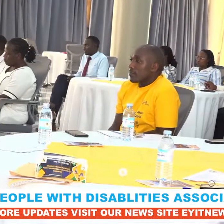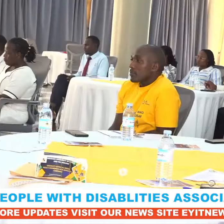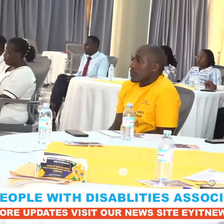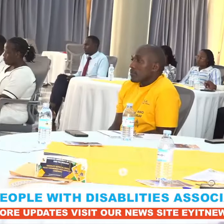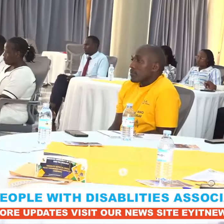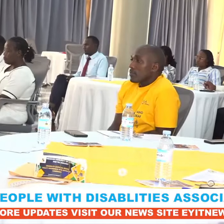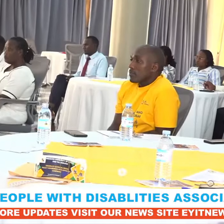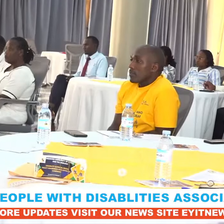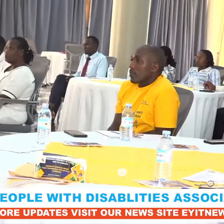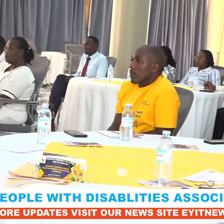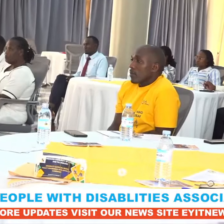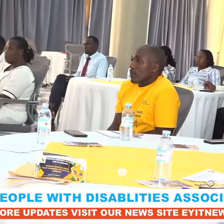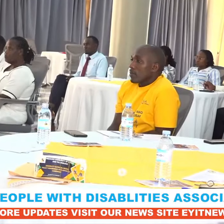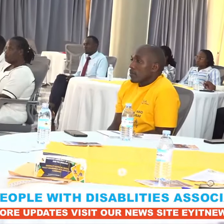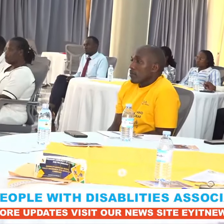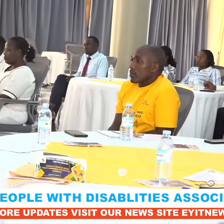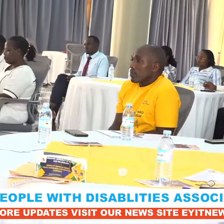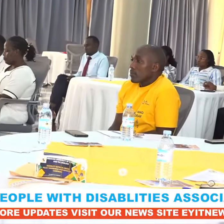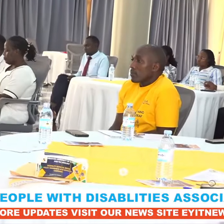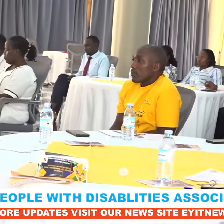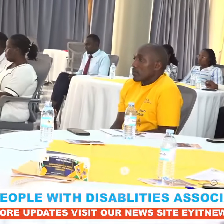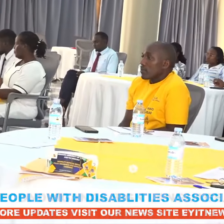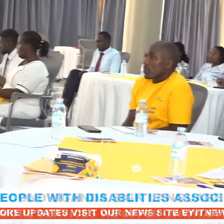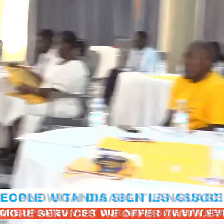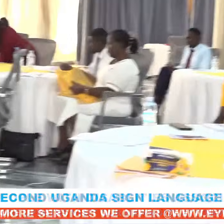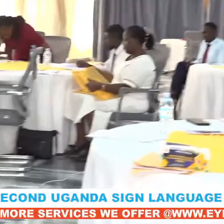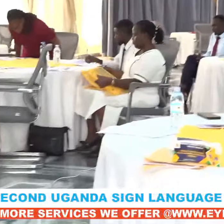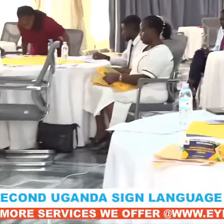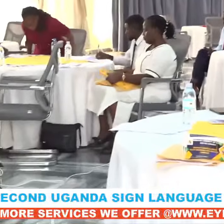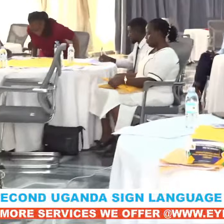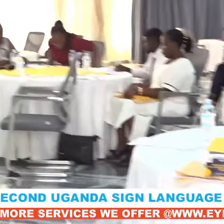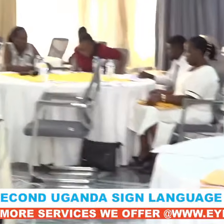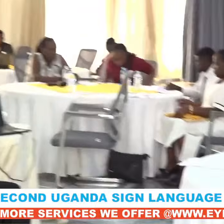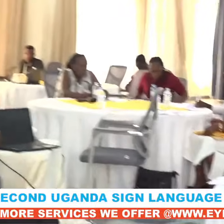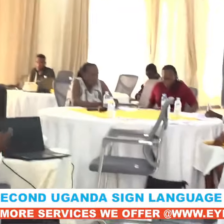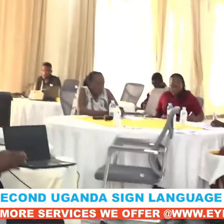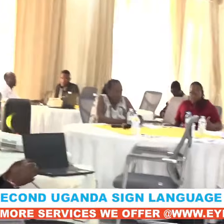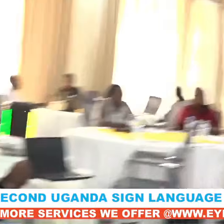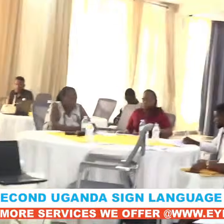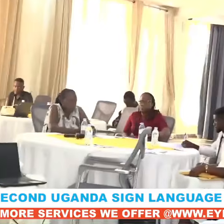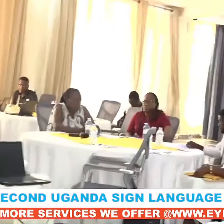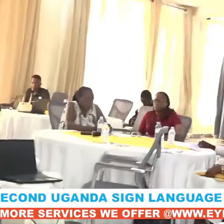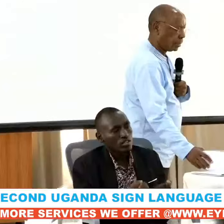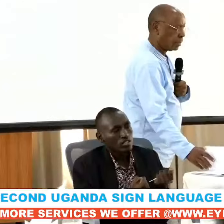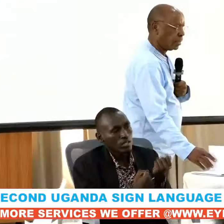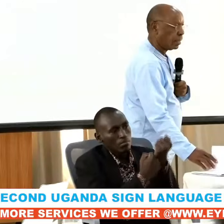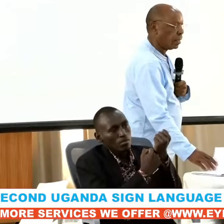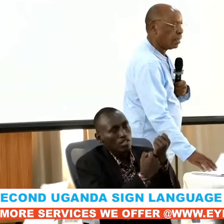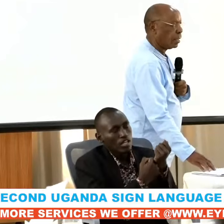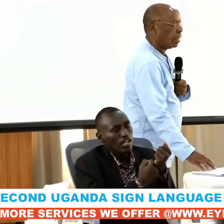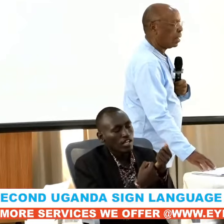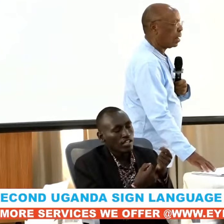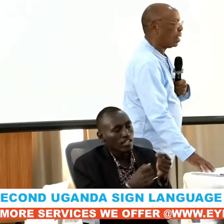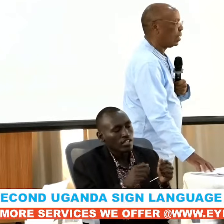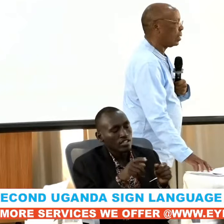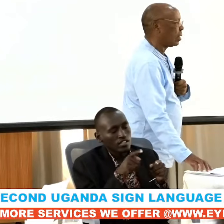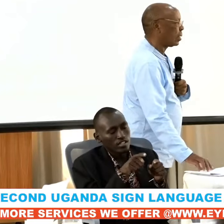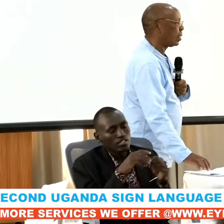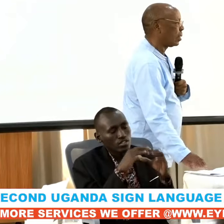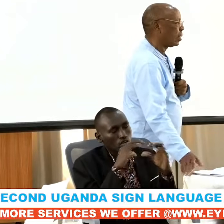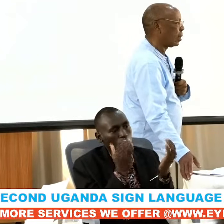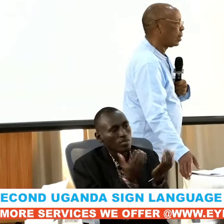is making every effort to try and empower disadvantaged communities